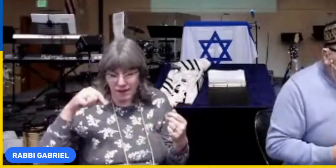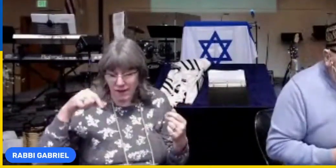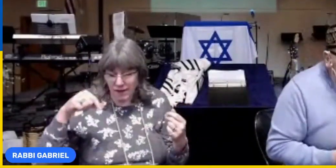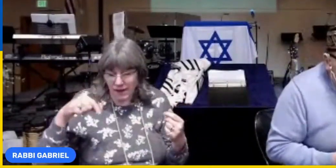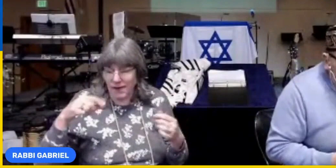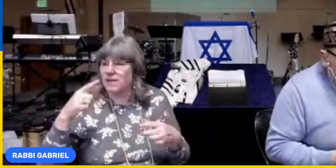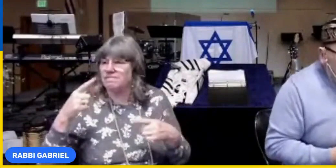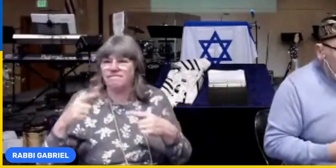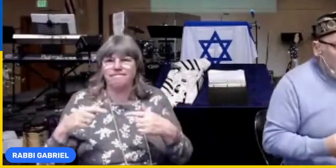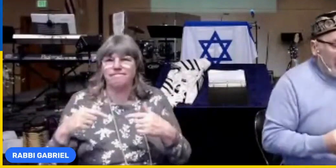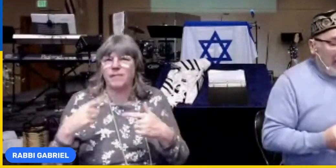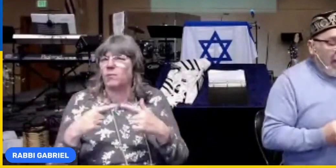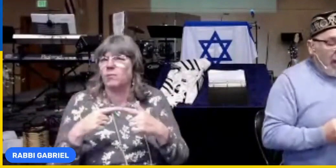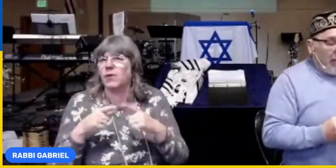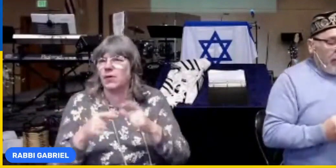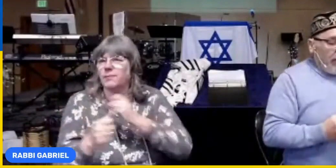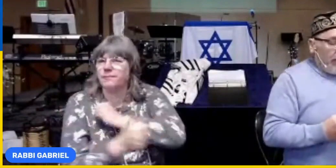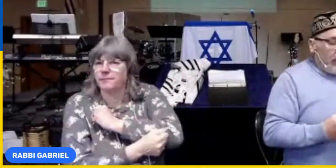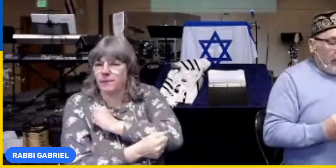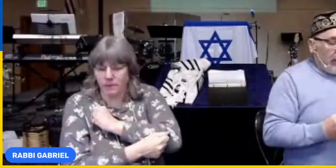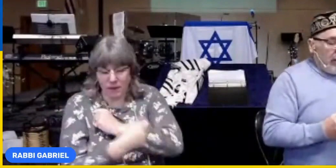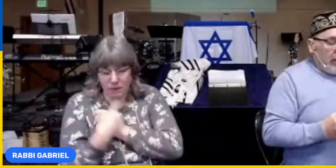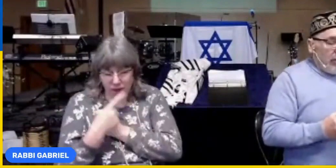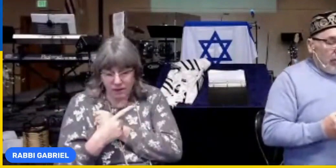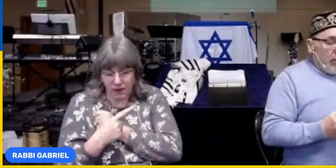Gentile disciple of the Jewish Messiah,